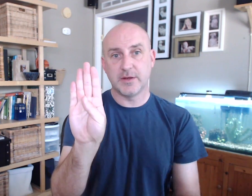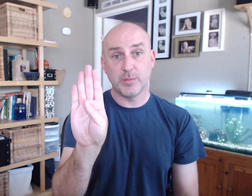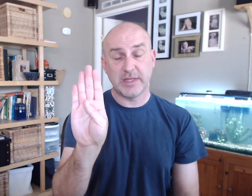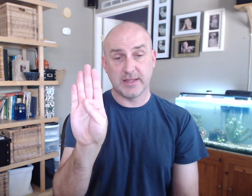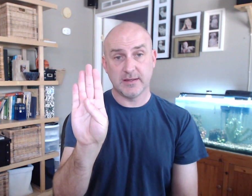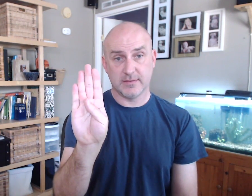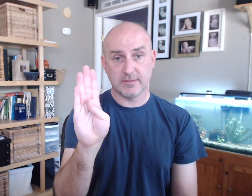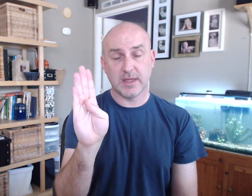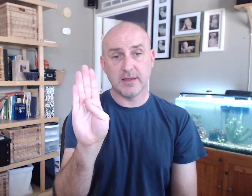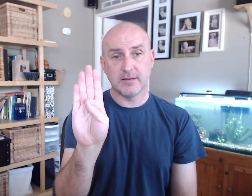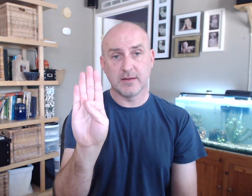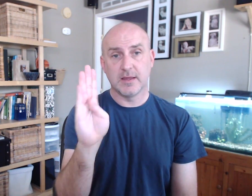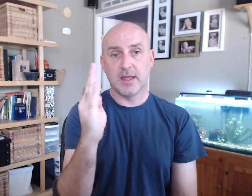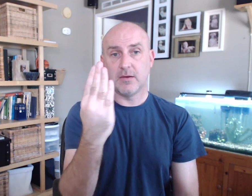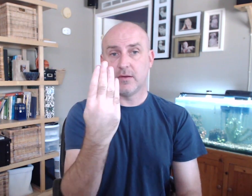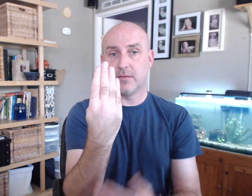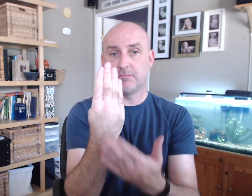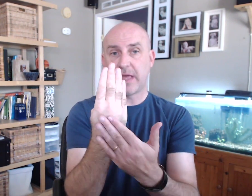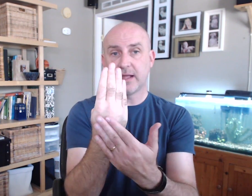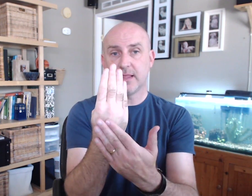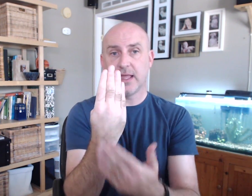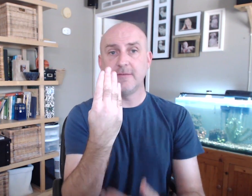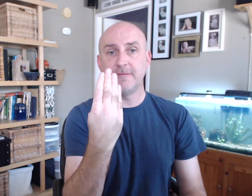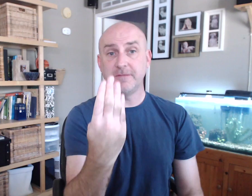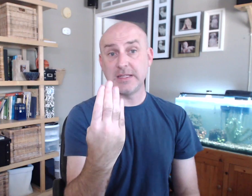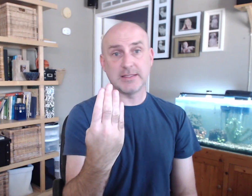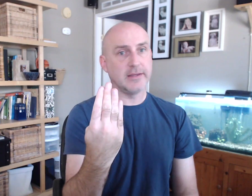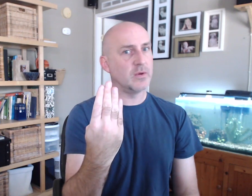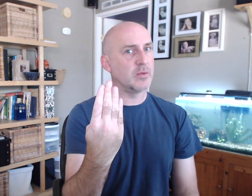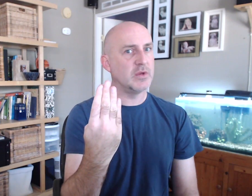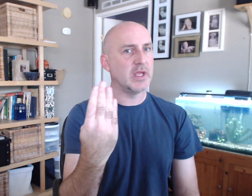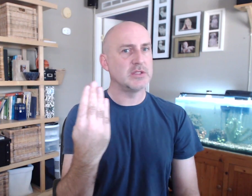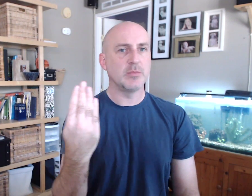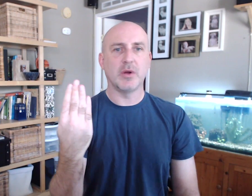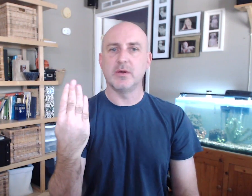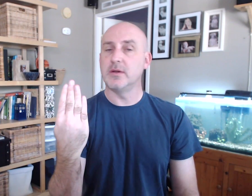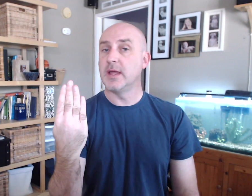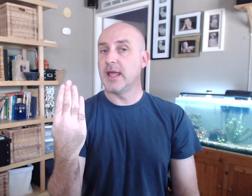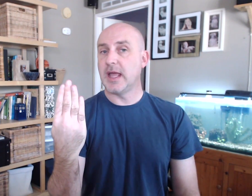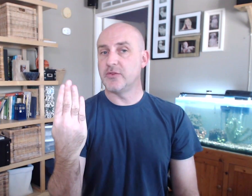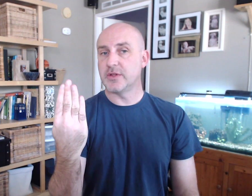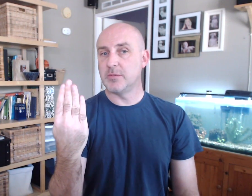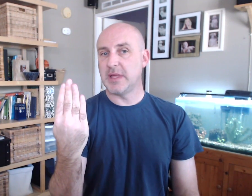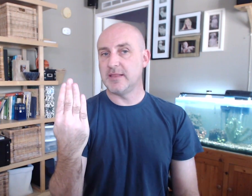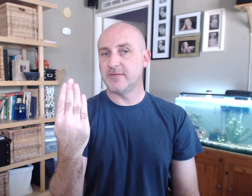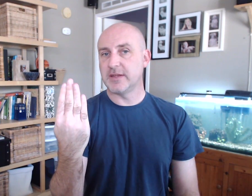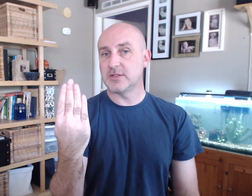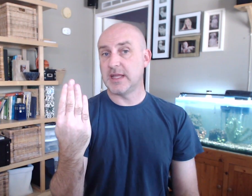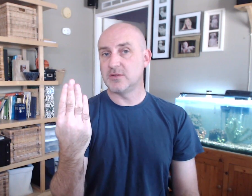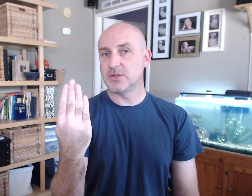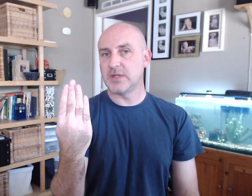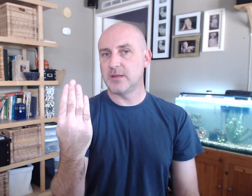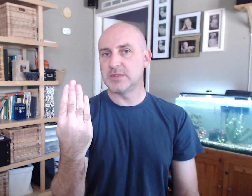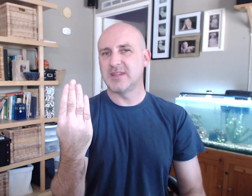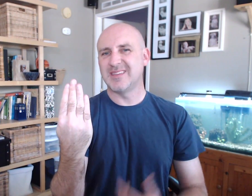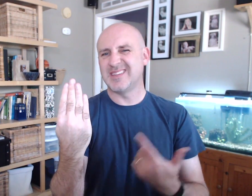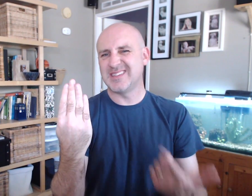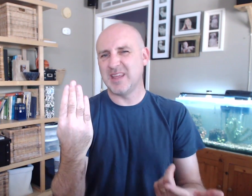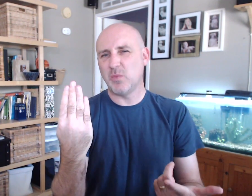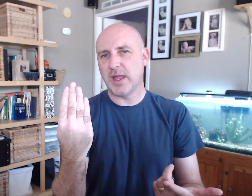B, okay? Back of the hand facing your communication partner, and you're going to bend the fingers down 2 times the same way